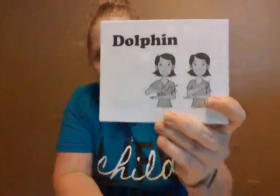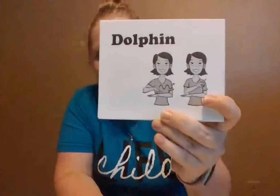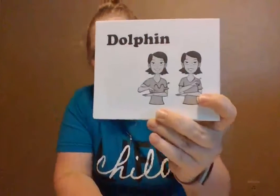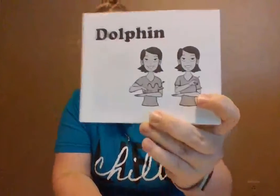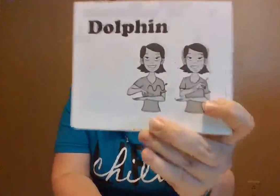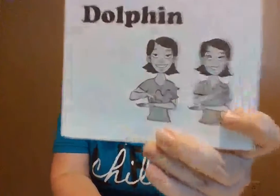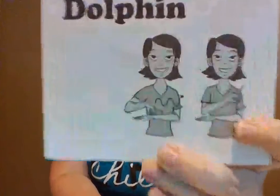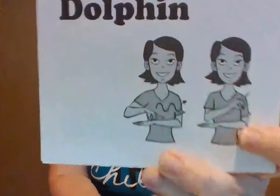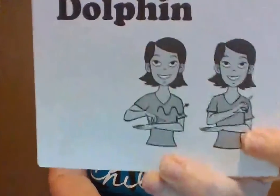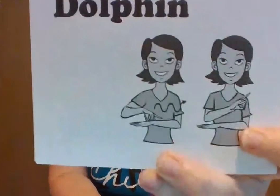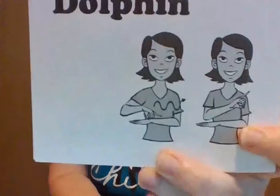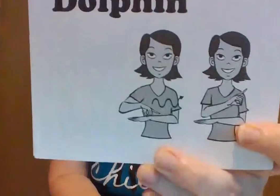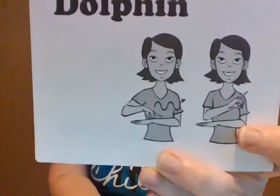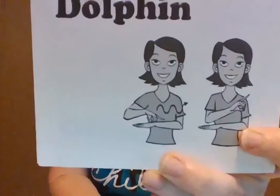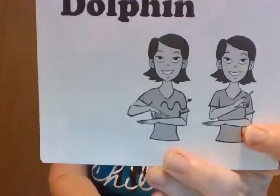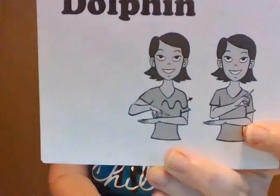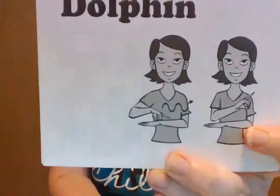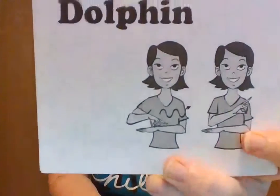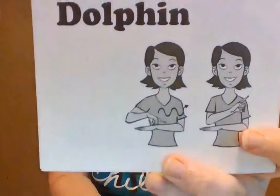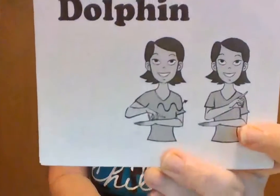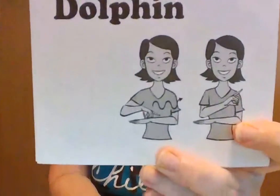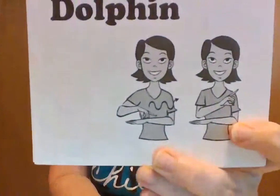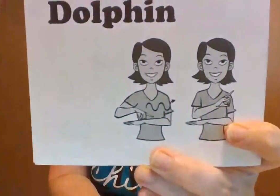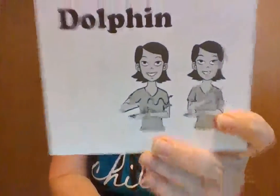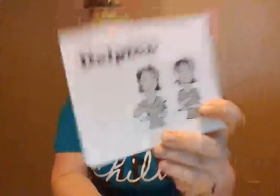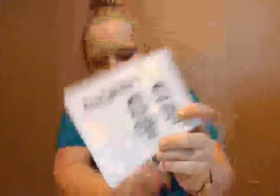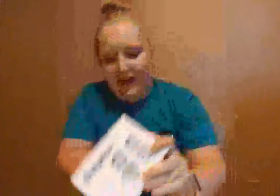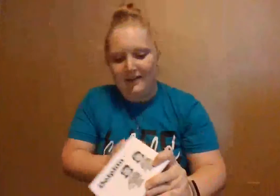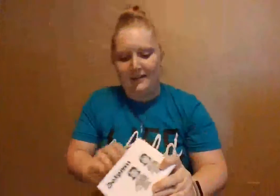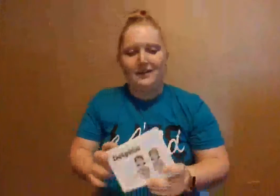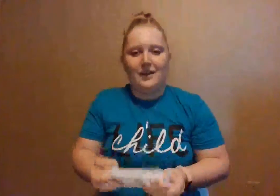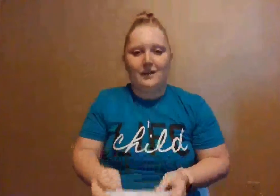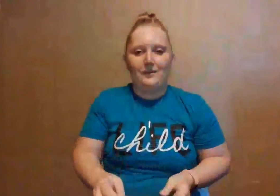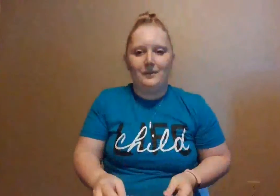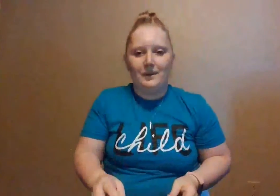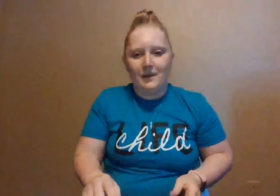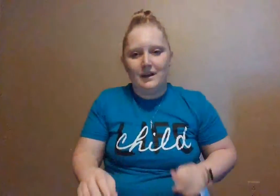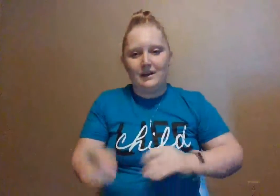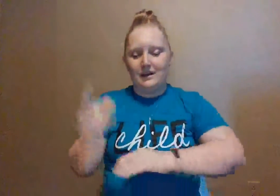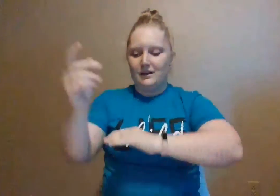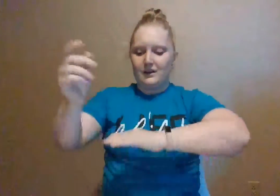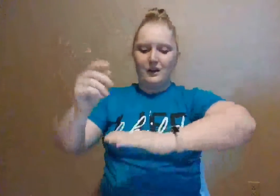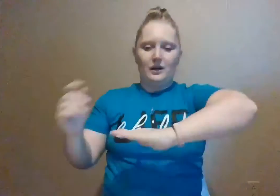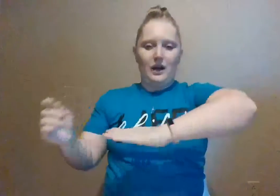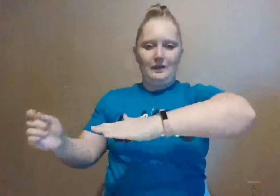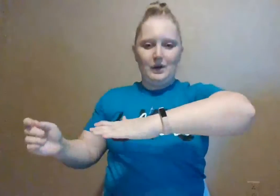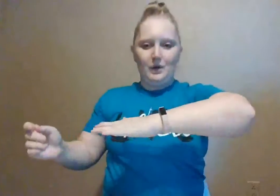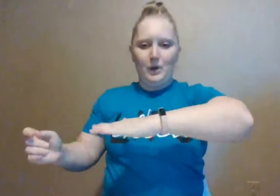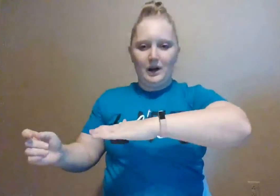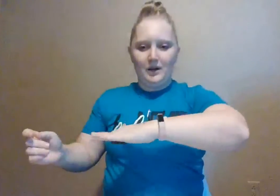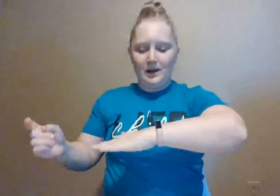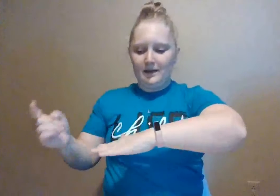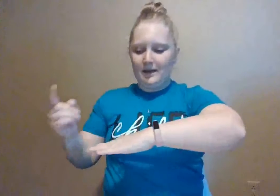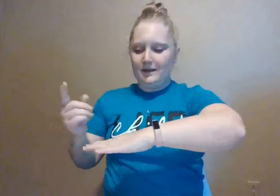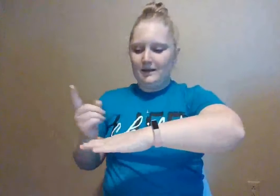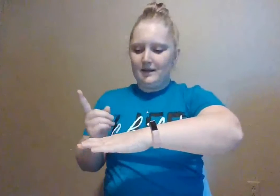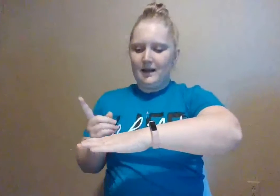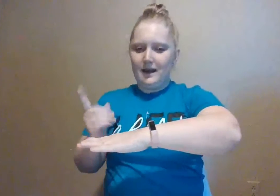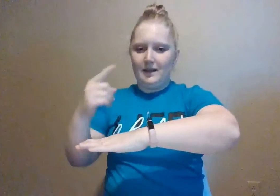So dolphin looks like that. So you're going to have your one arm like this, and then